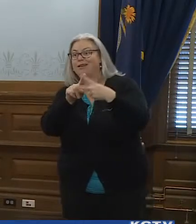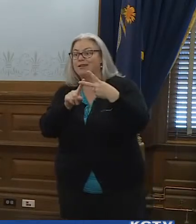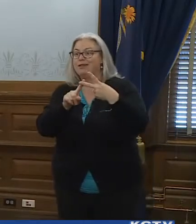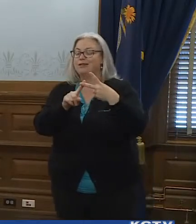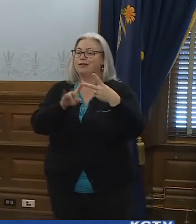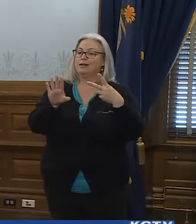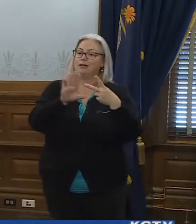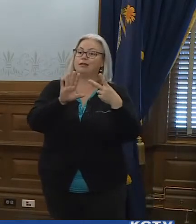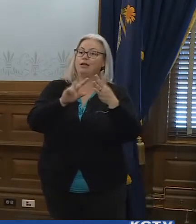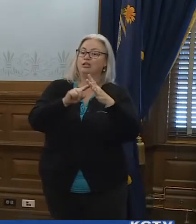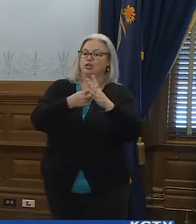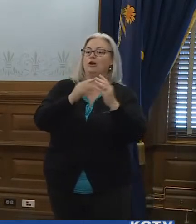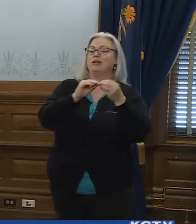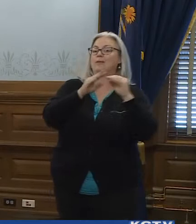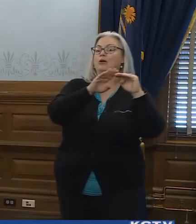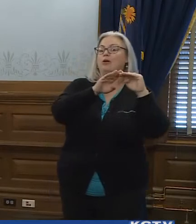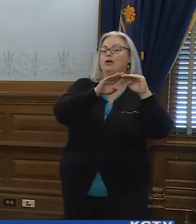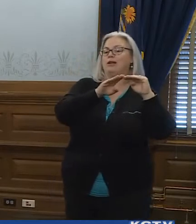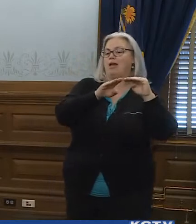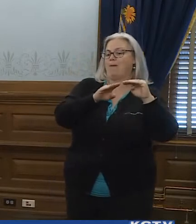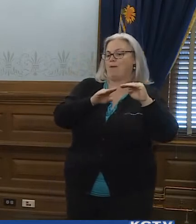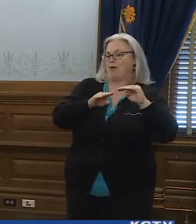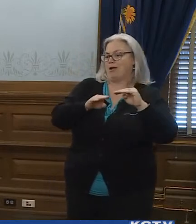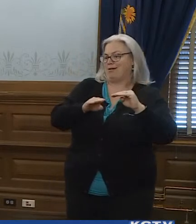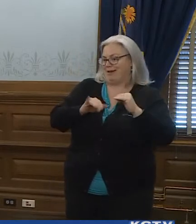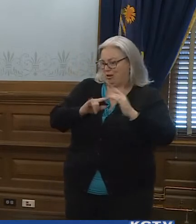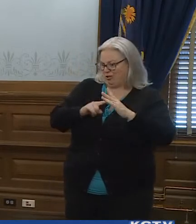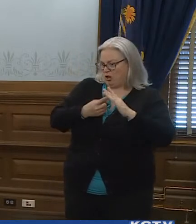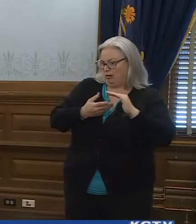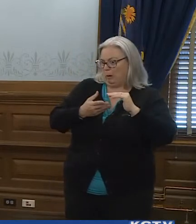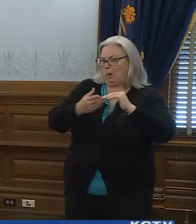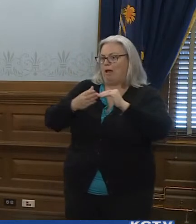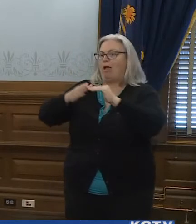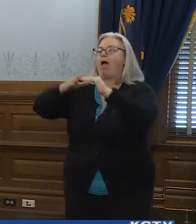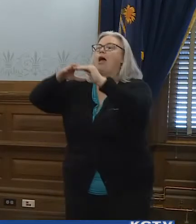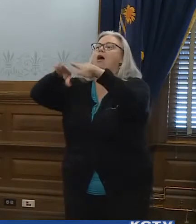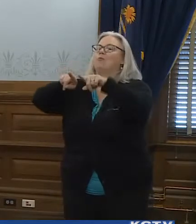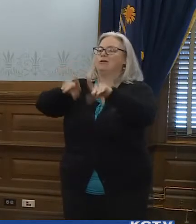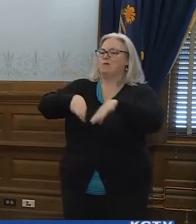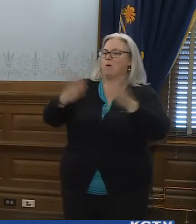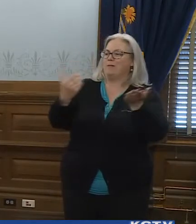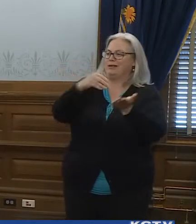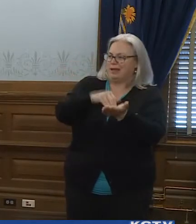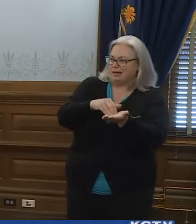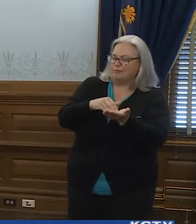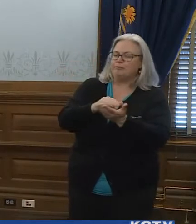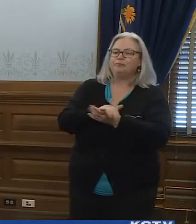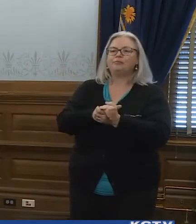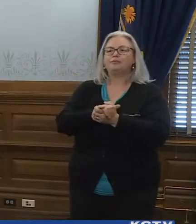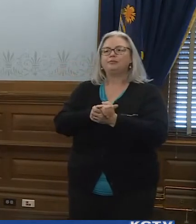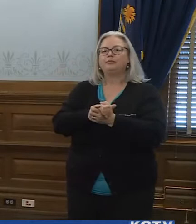that started to go down, they're starting to go back up again as things reopen. And